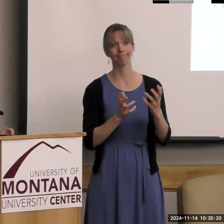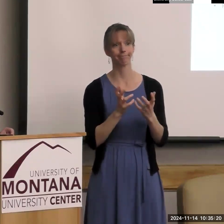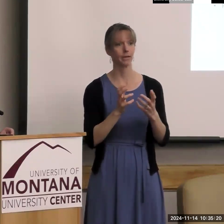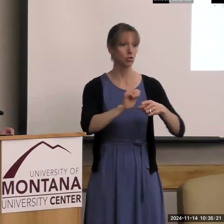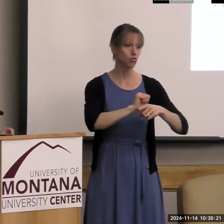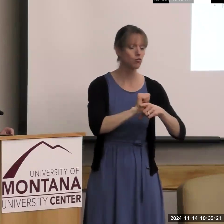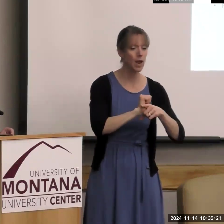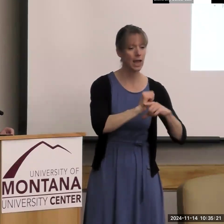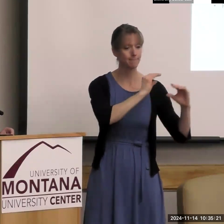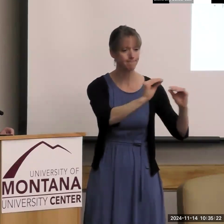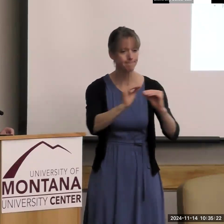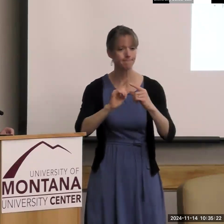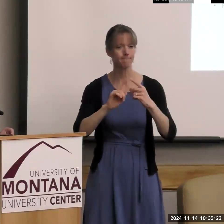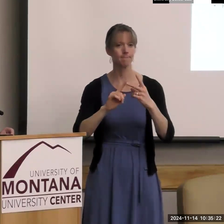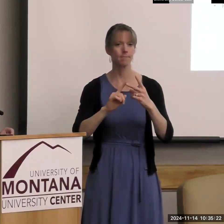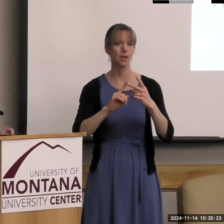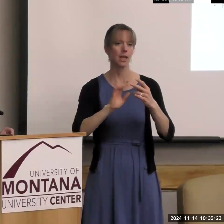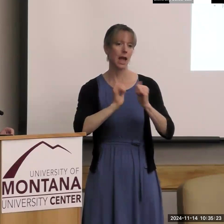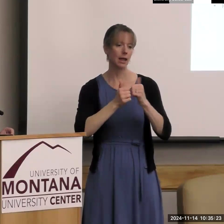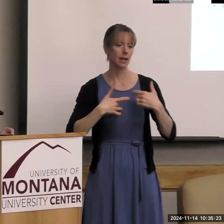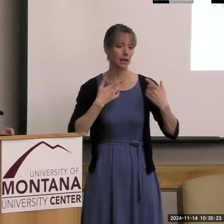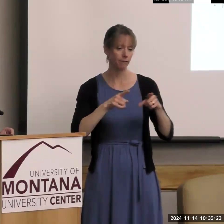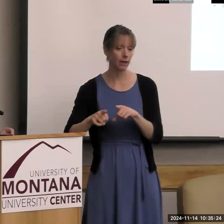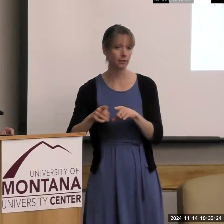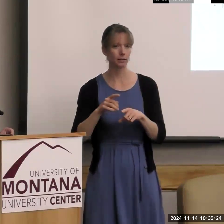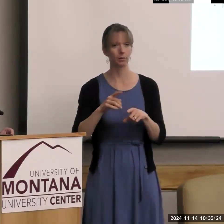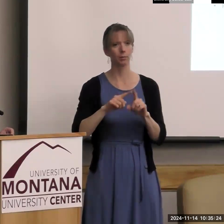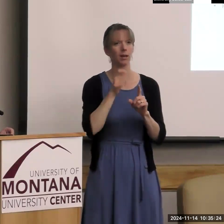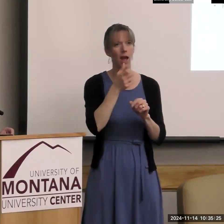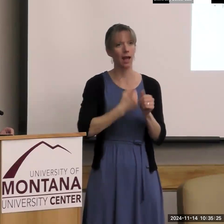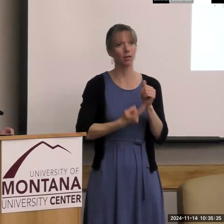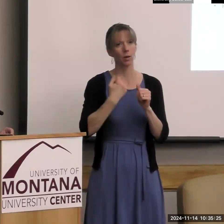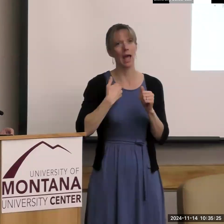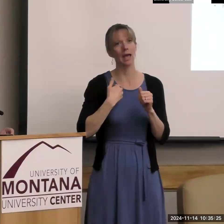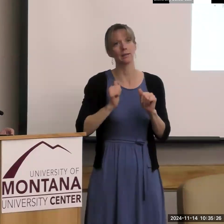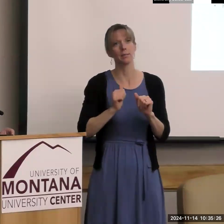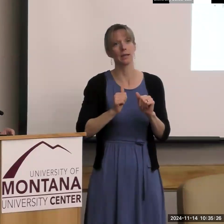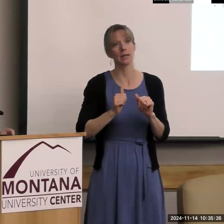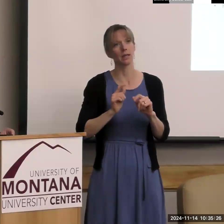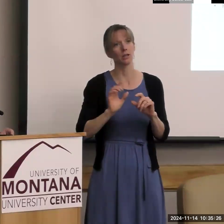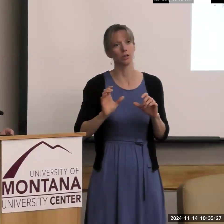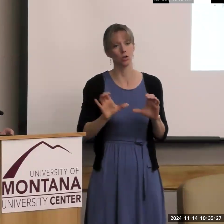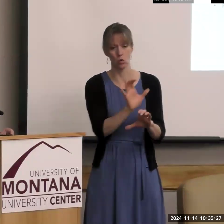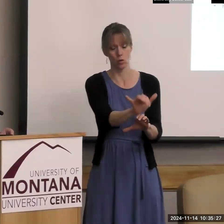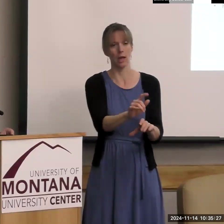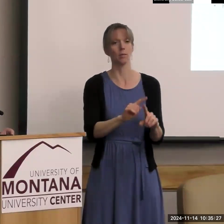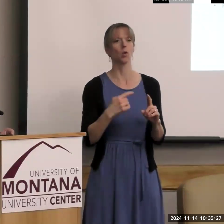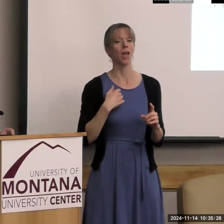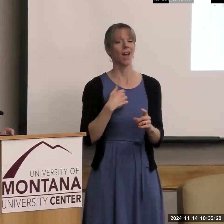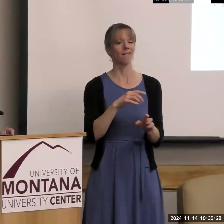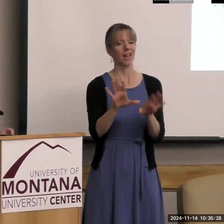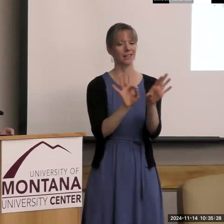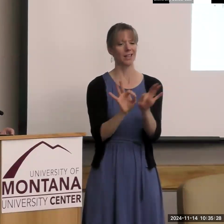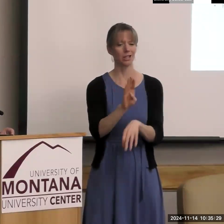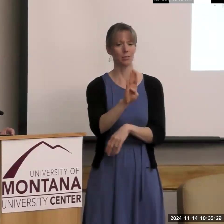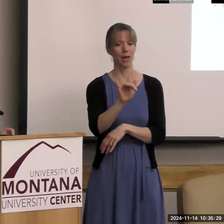training and athletic events and so forth, and not everybody has that same ability to do that. So we do have a selection bias, and I think that